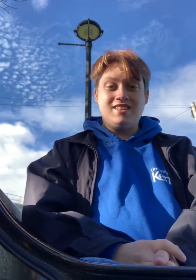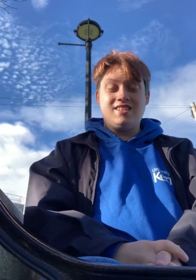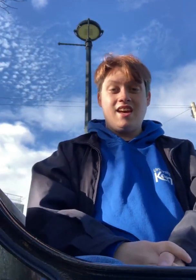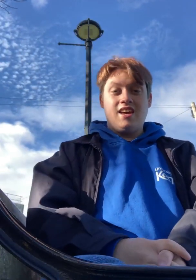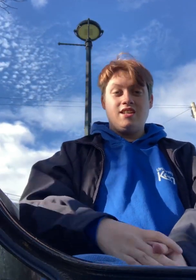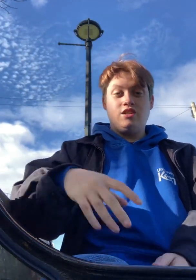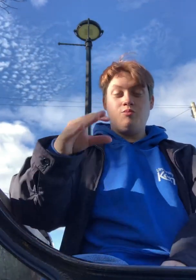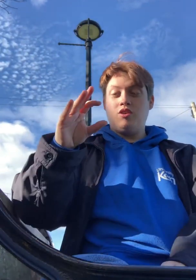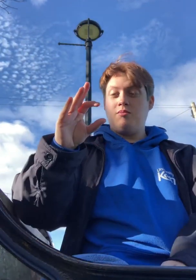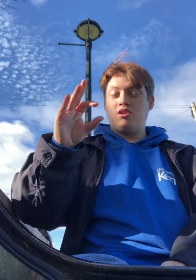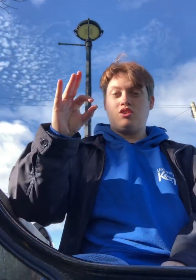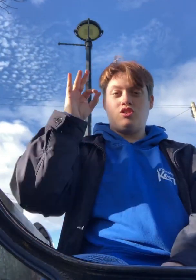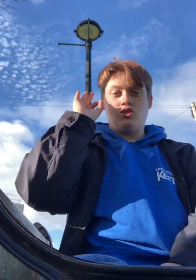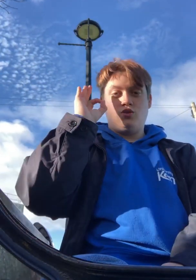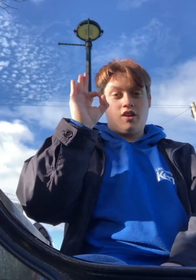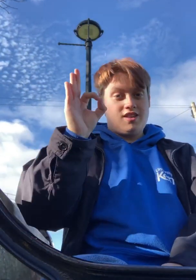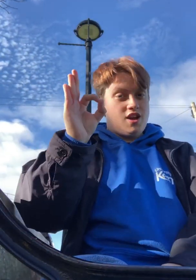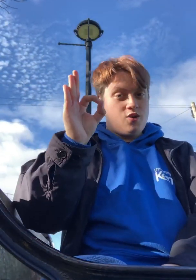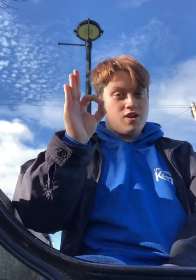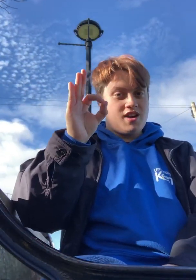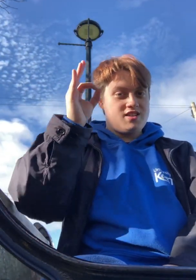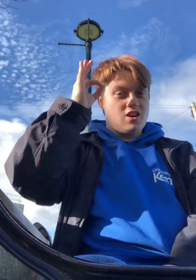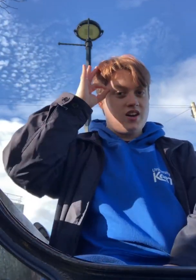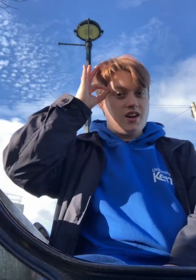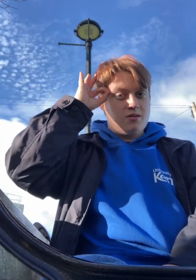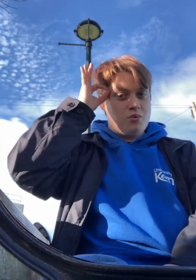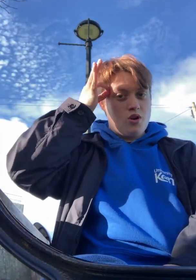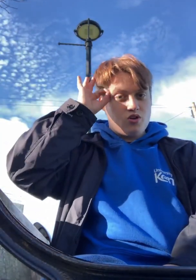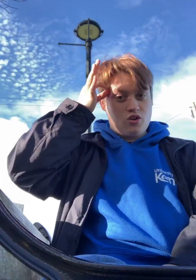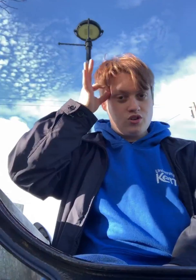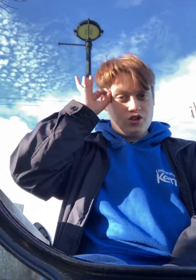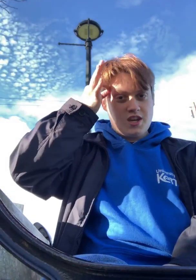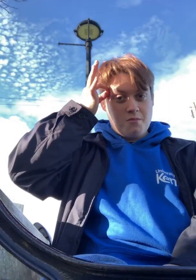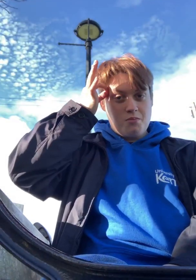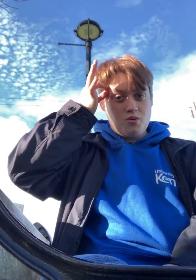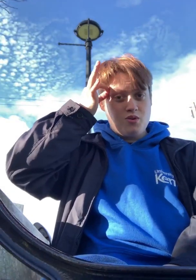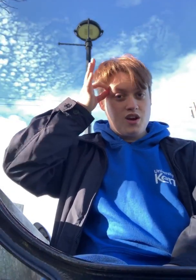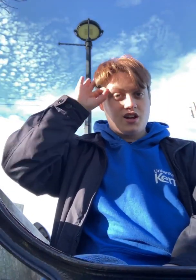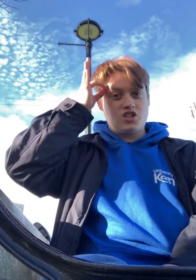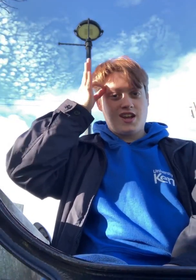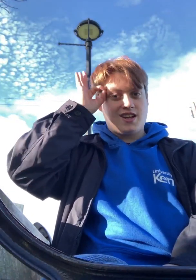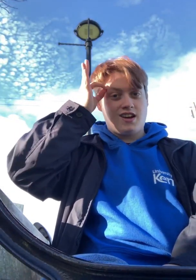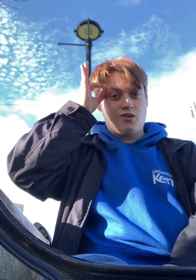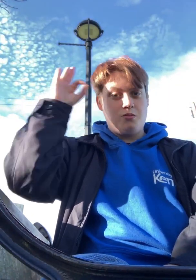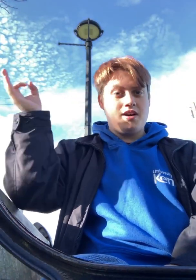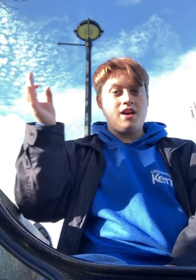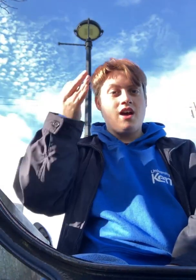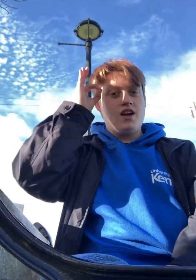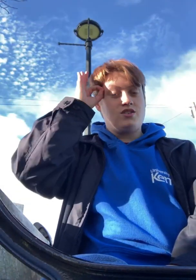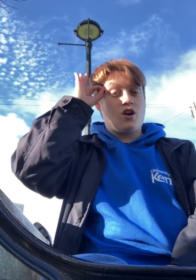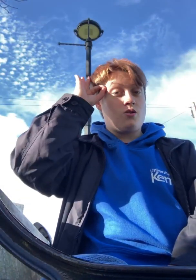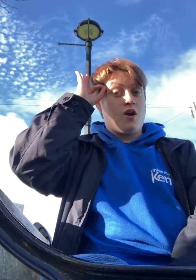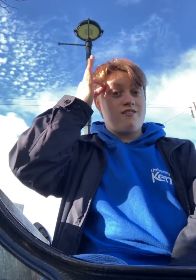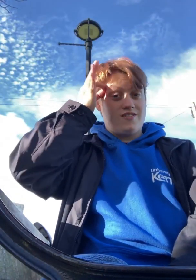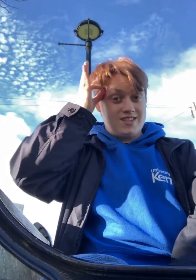Physics is you pretty much do like the OK sign and then put it against your temple and shake it a little bit. So